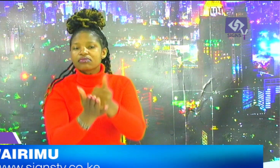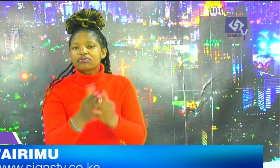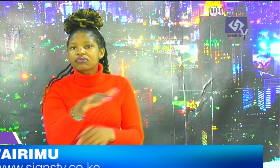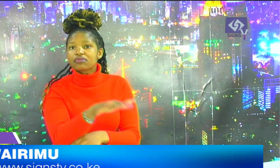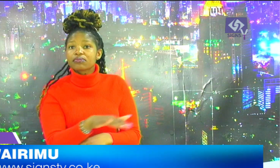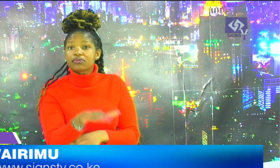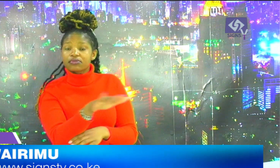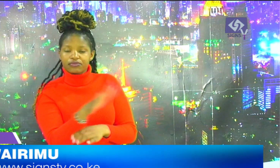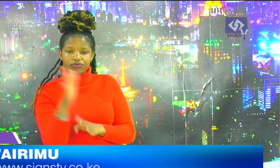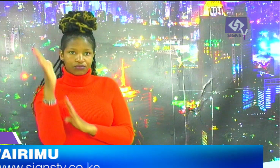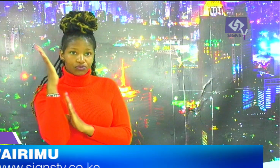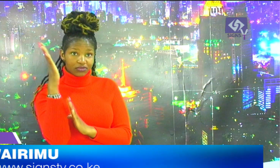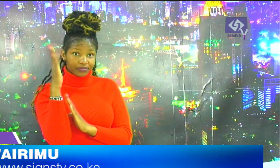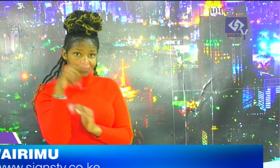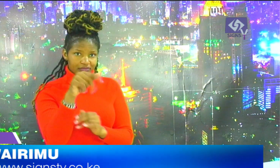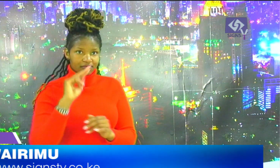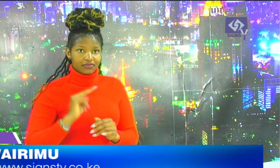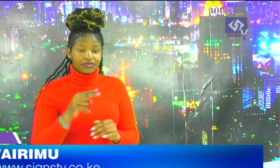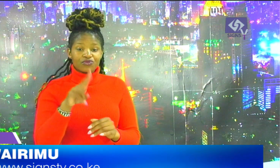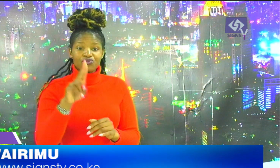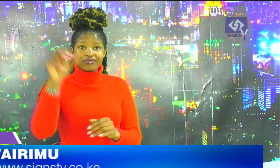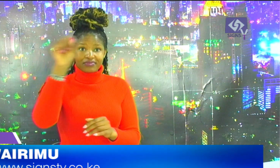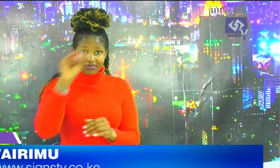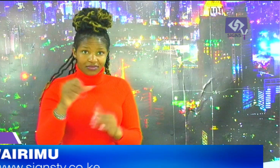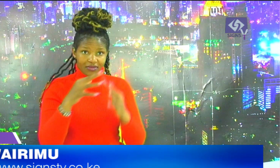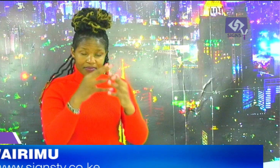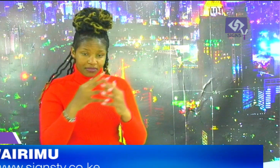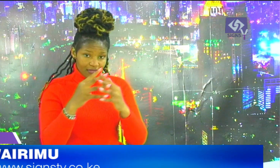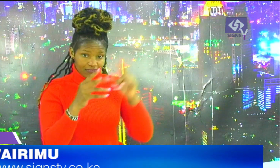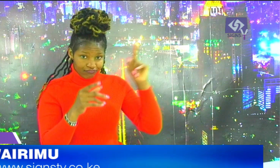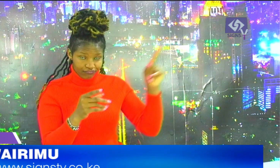police officers to help restore security.